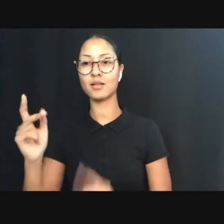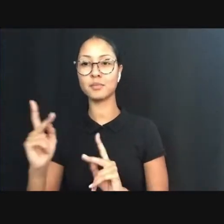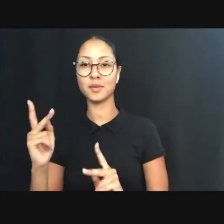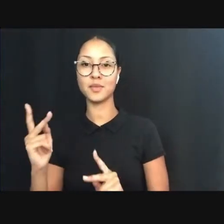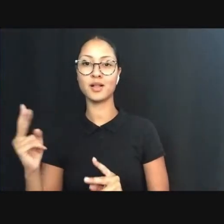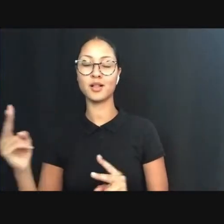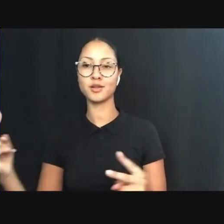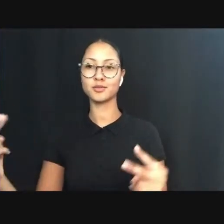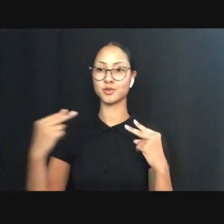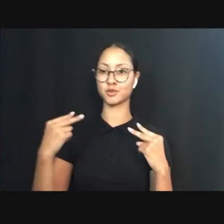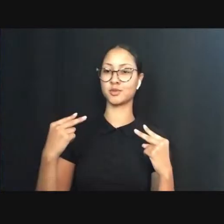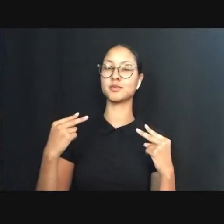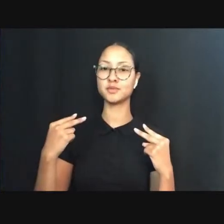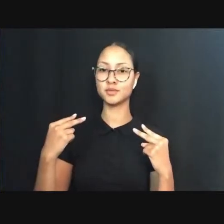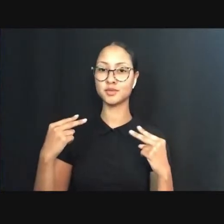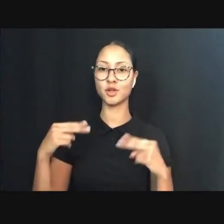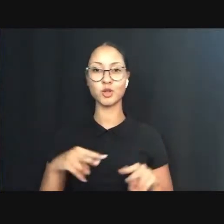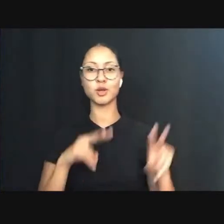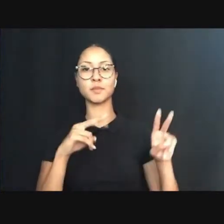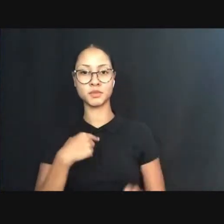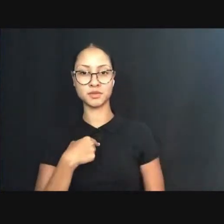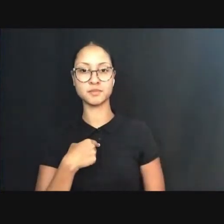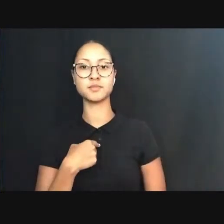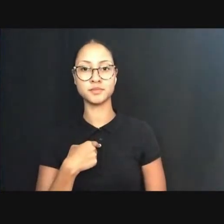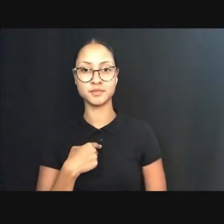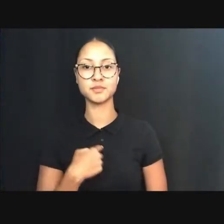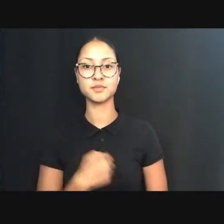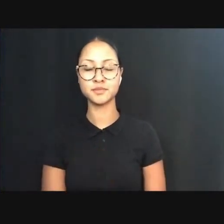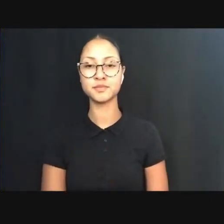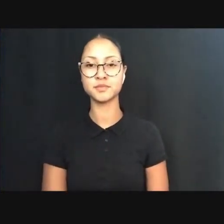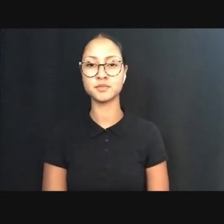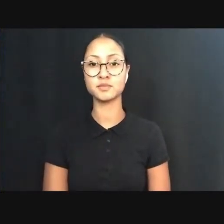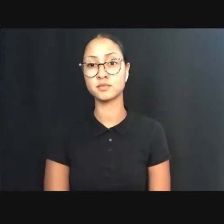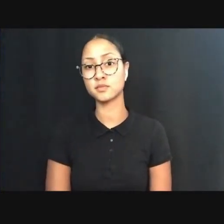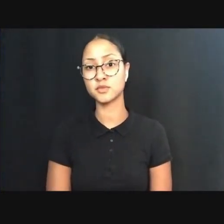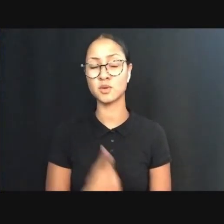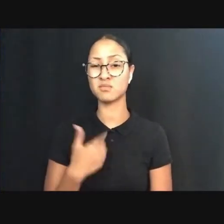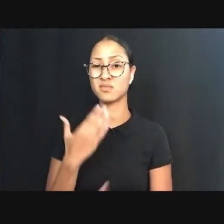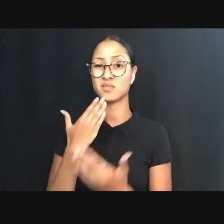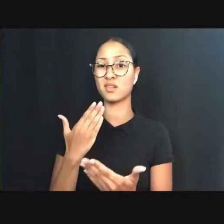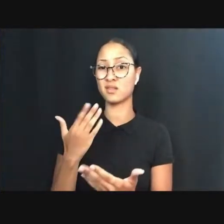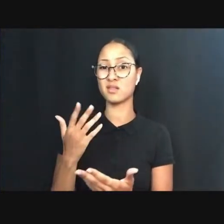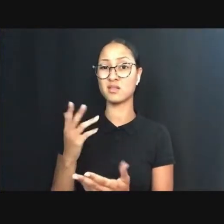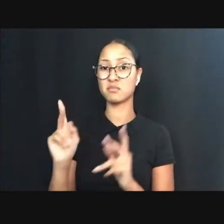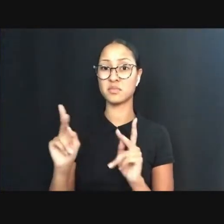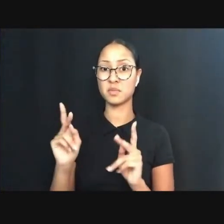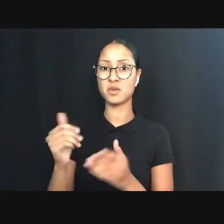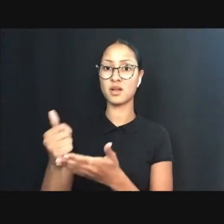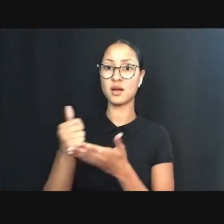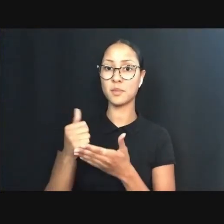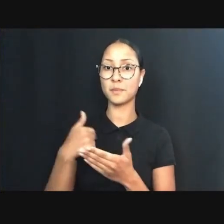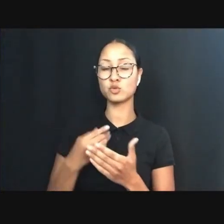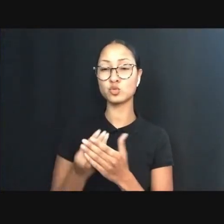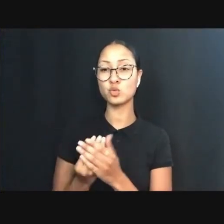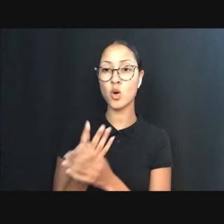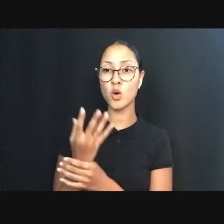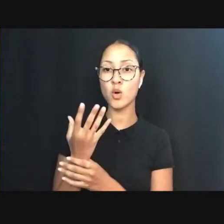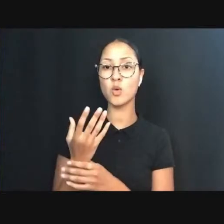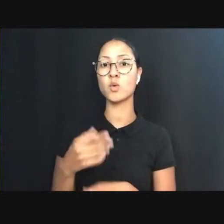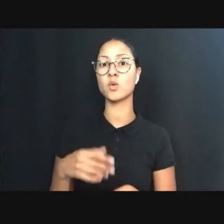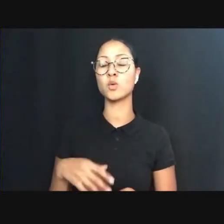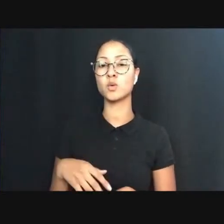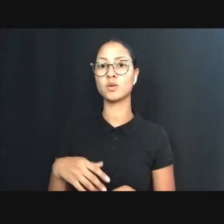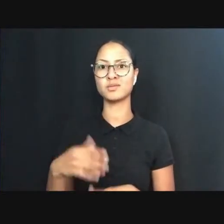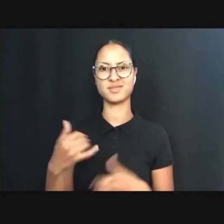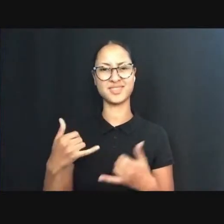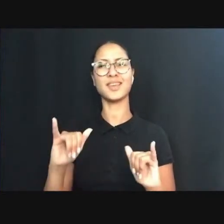having other artists help grow and teach me and continue. I mean, I'm still being brought up by other artists, right?